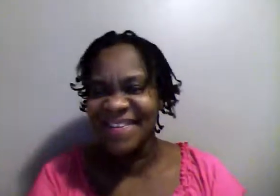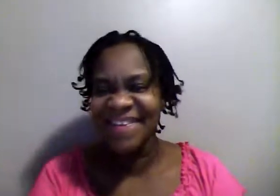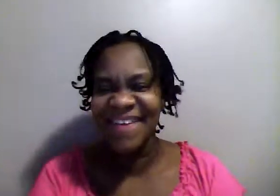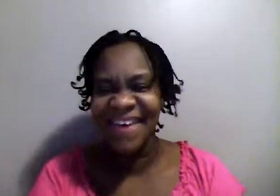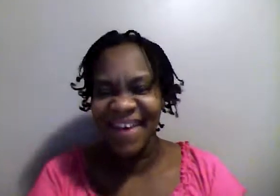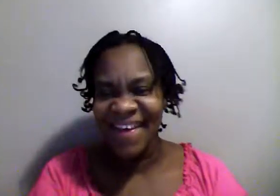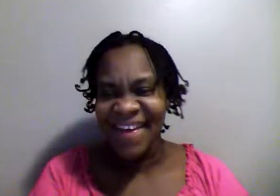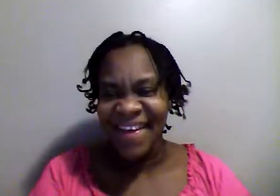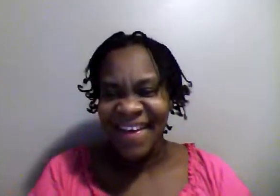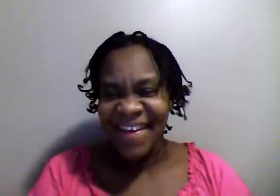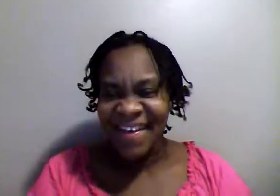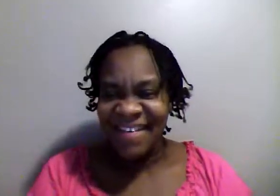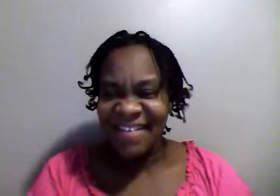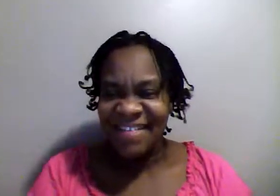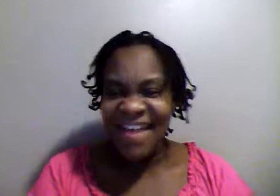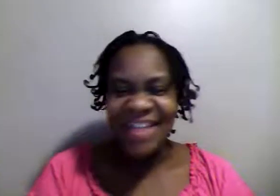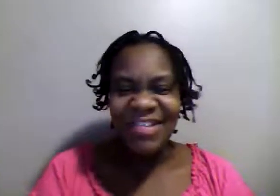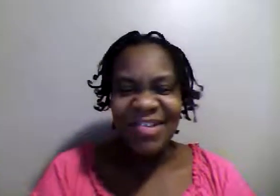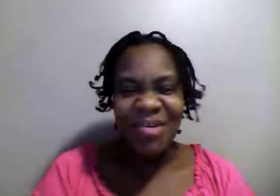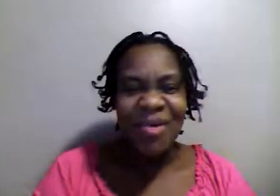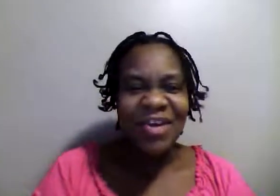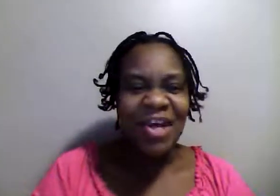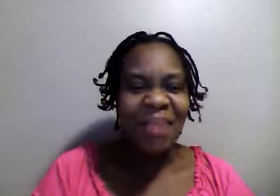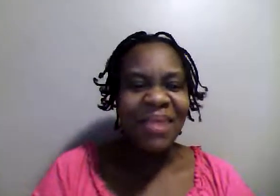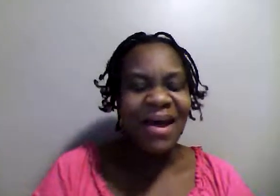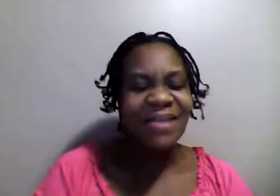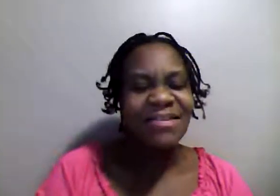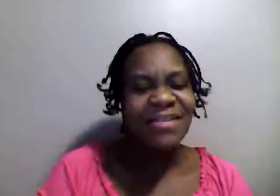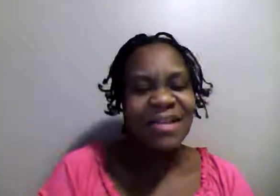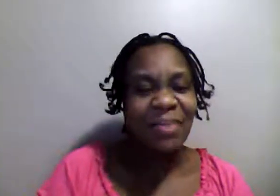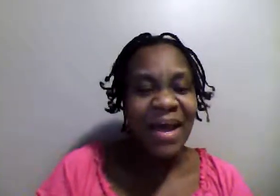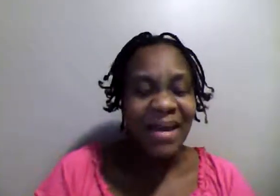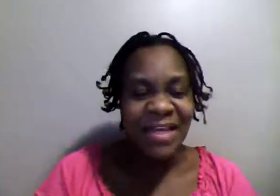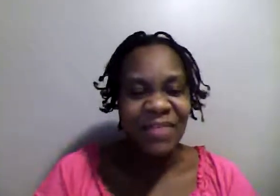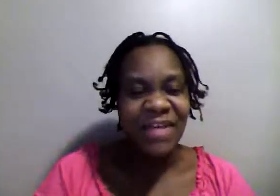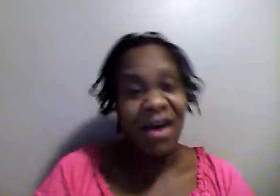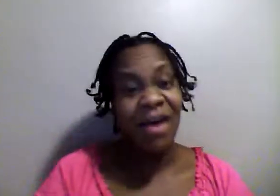Yeah. Right. So the older your plant leaves are,